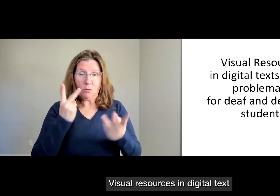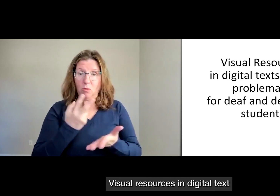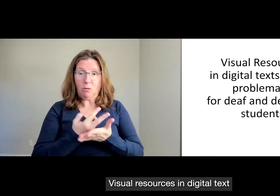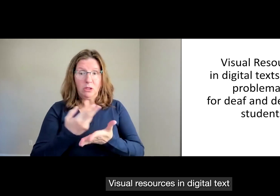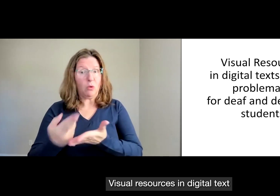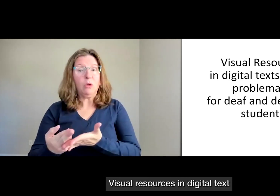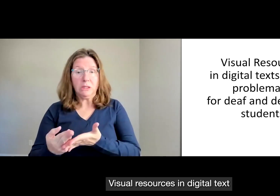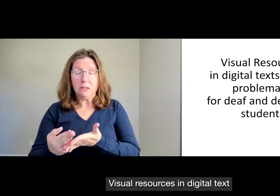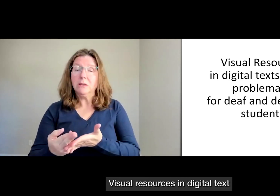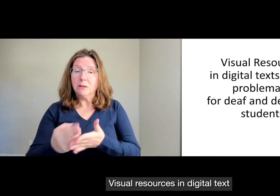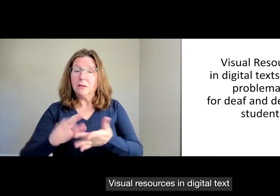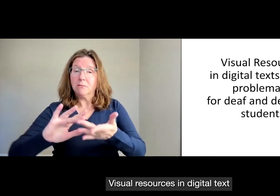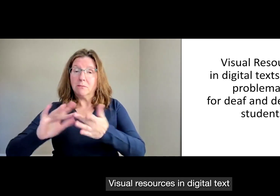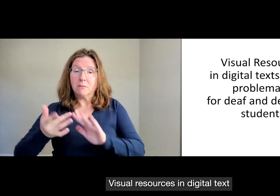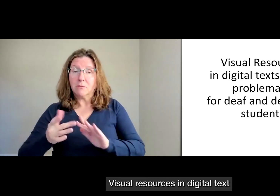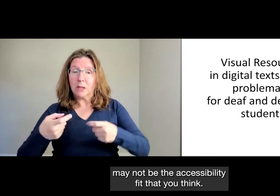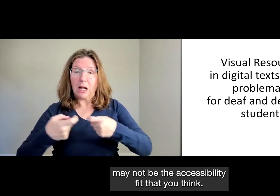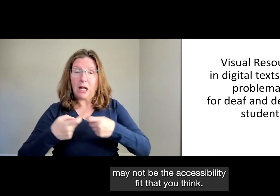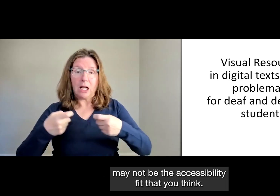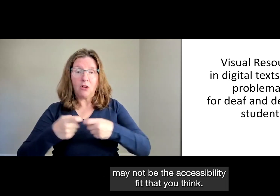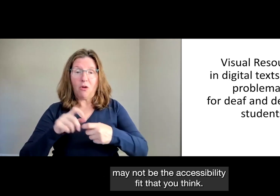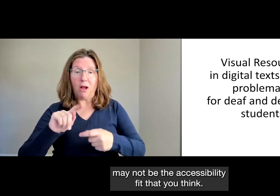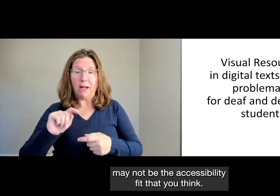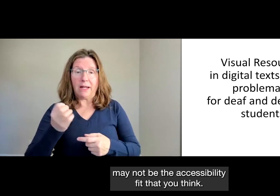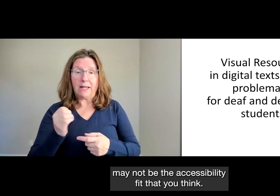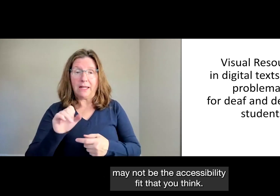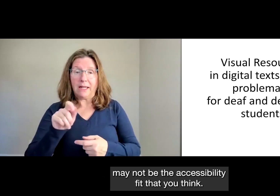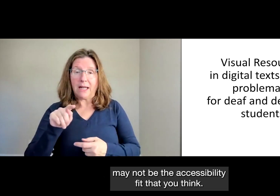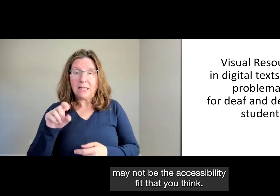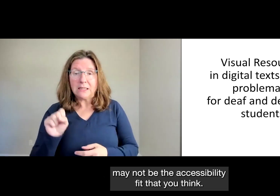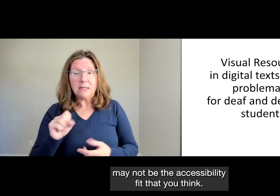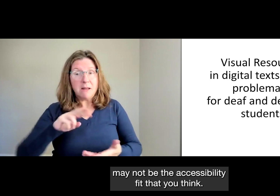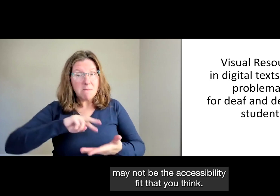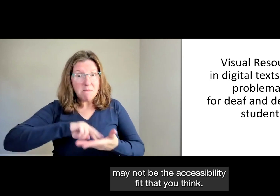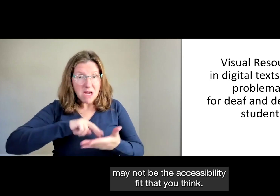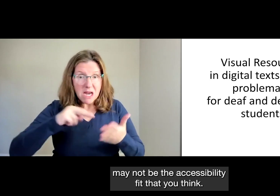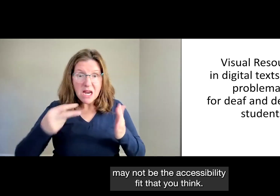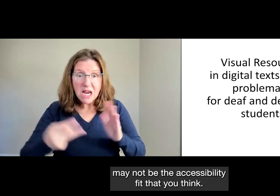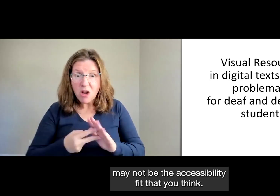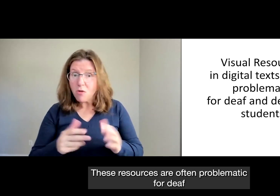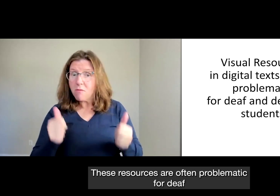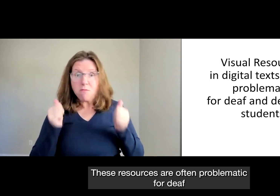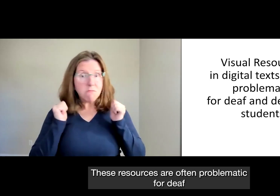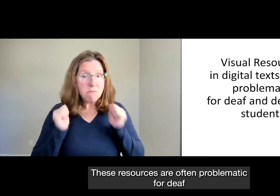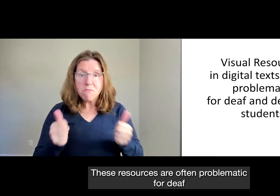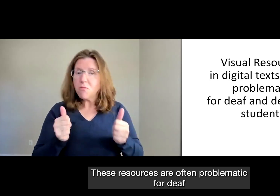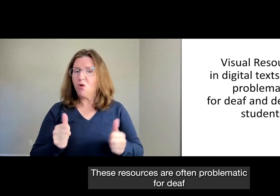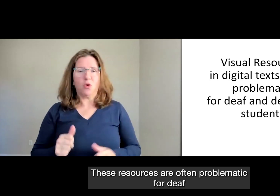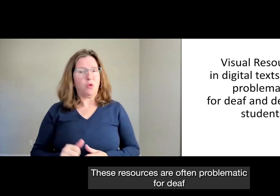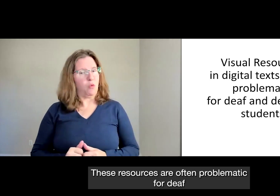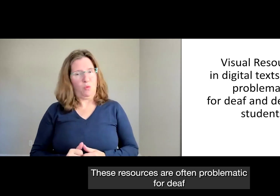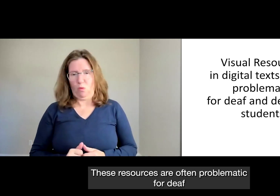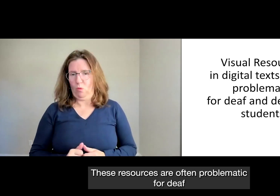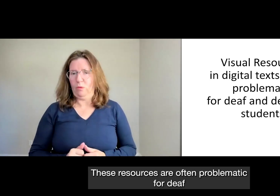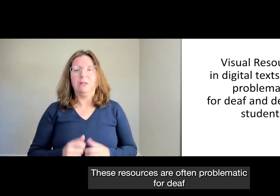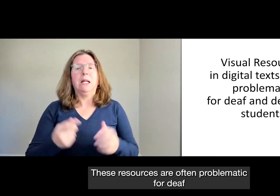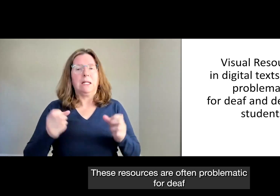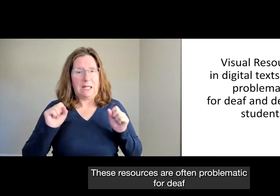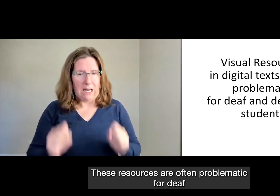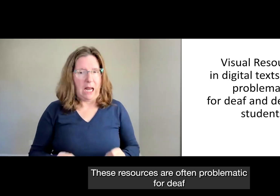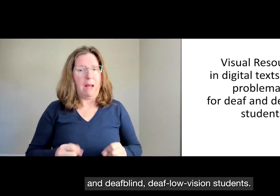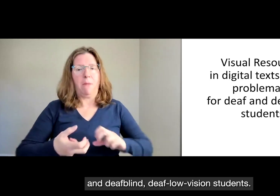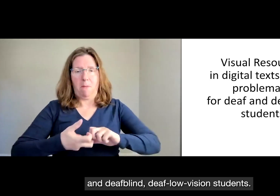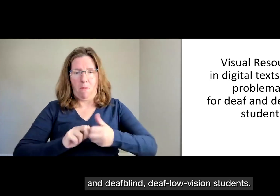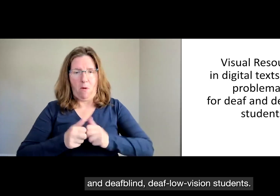Visual resources and digital texts may not be the accessibility fit that you think. These resources are often problematic